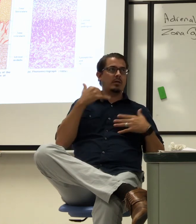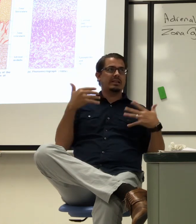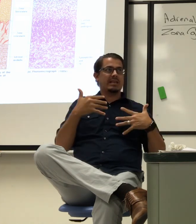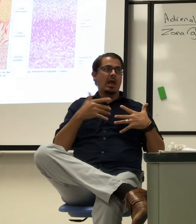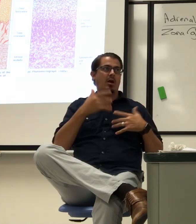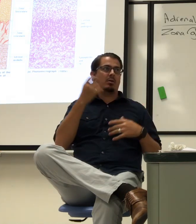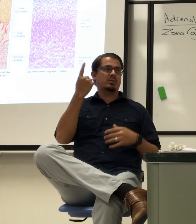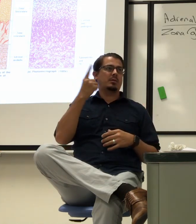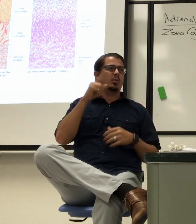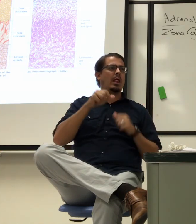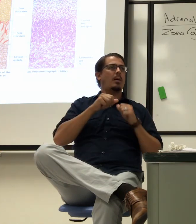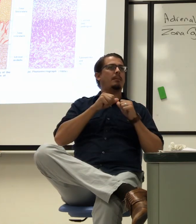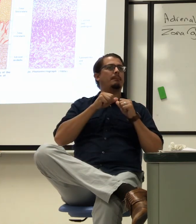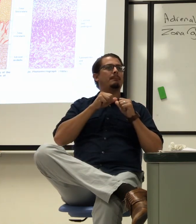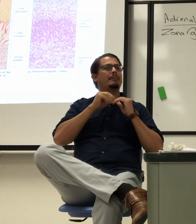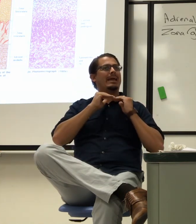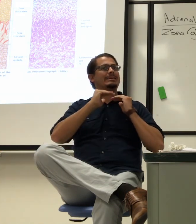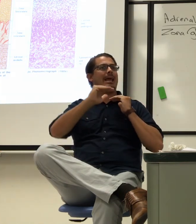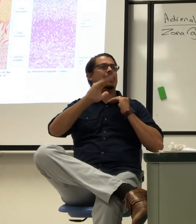maintain the blood pressure.